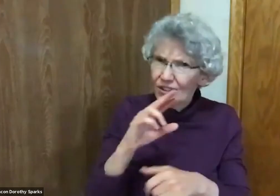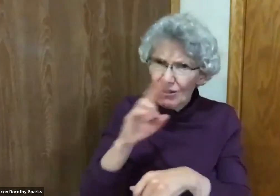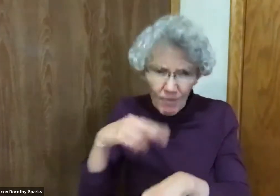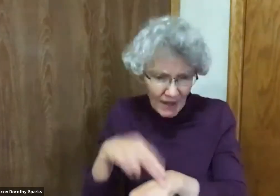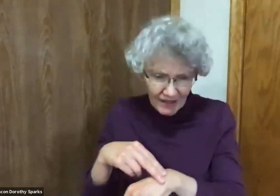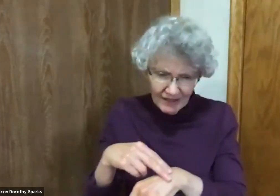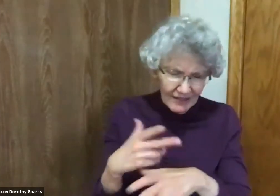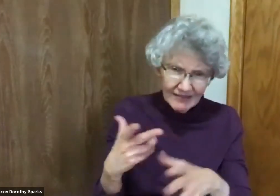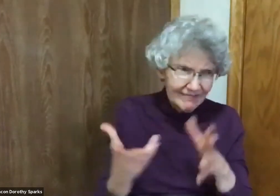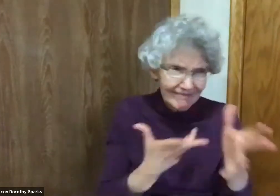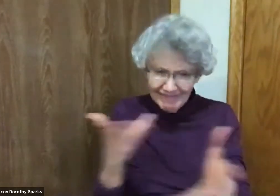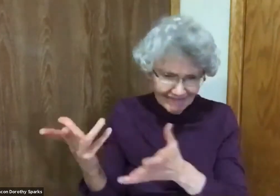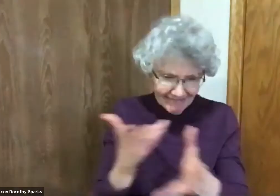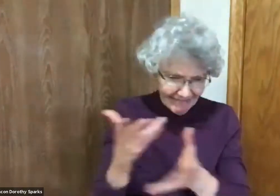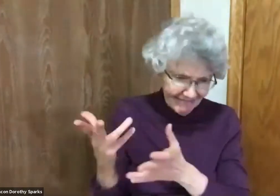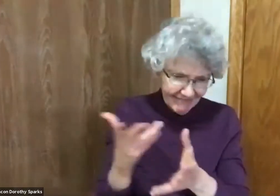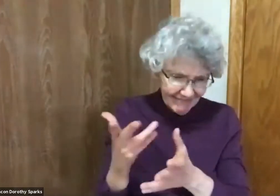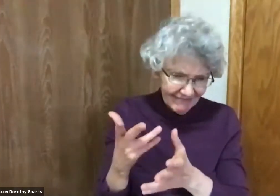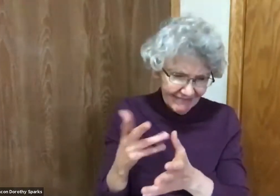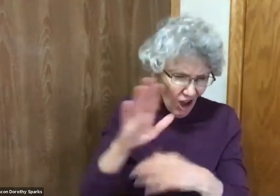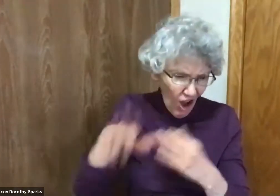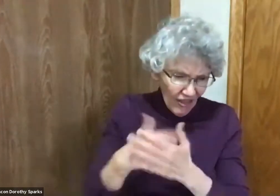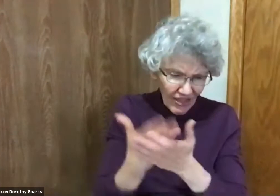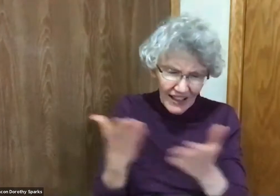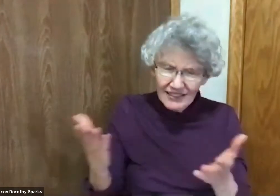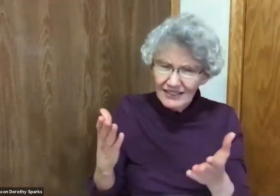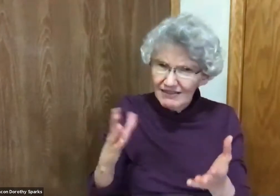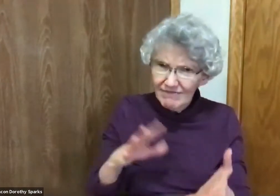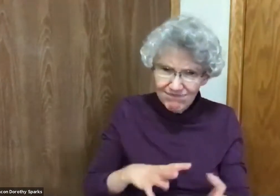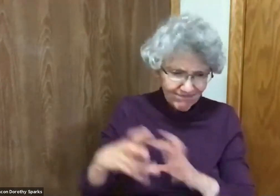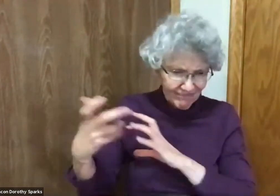that things are not now how they have always been.